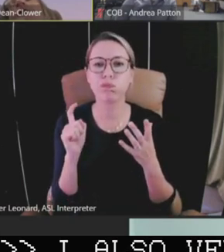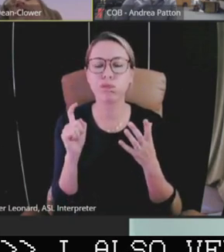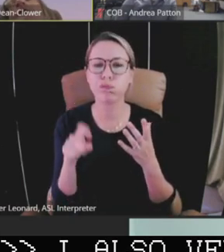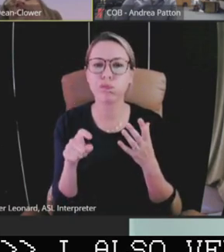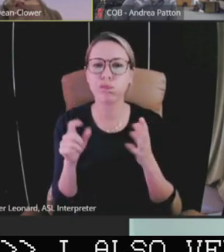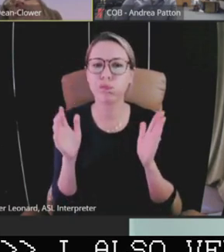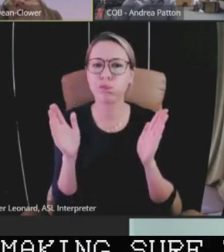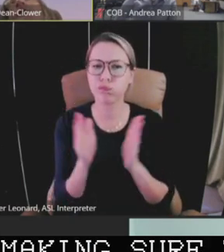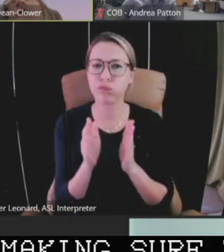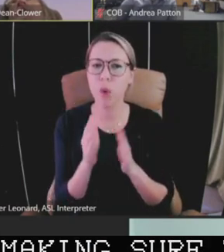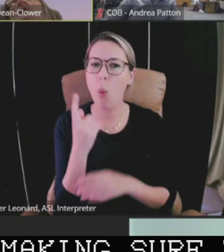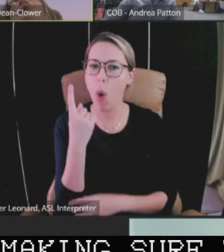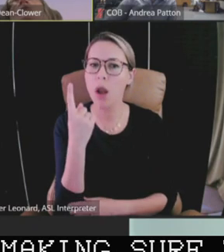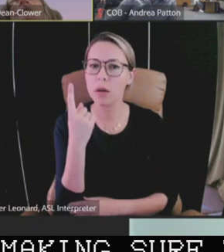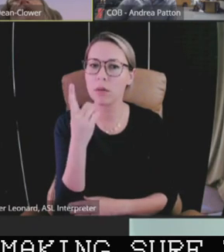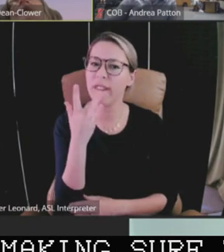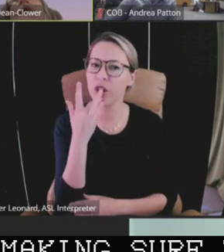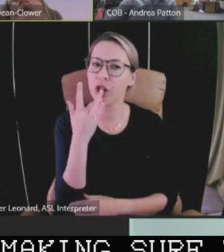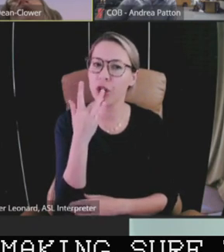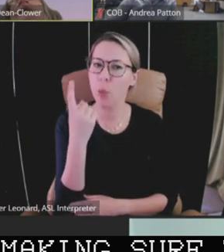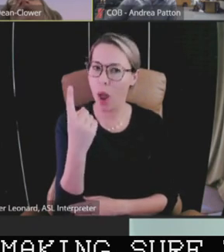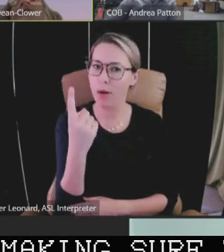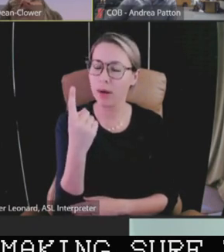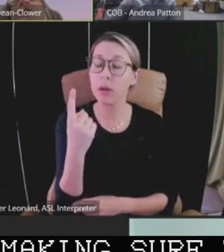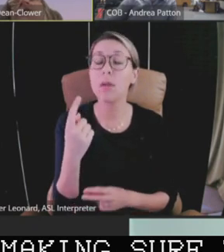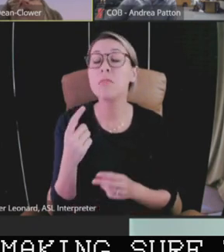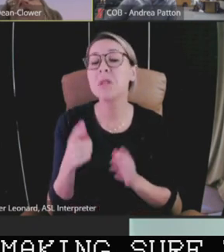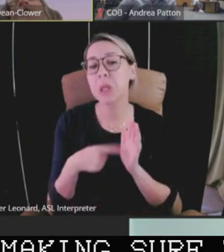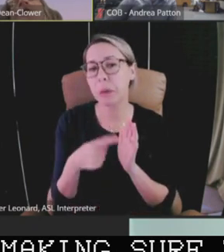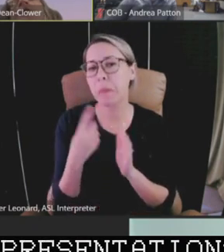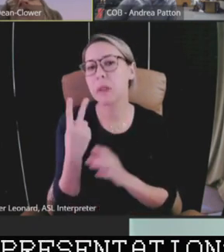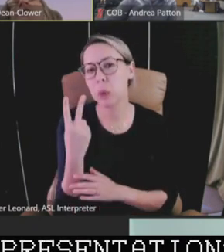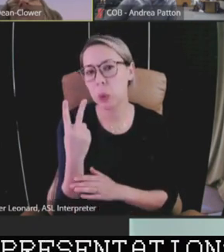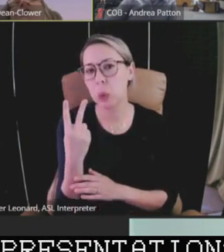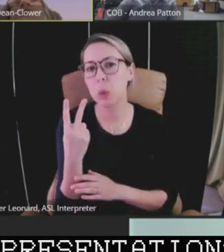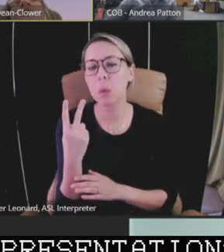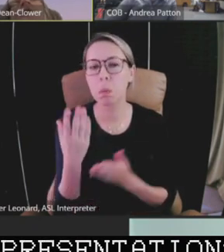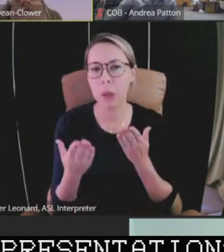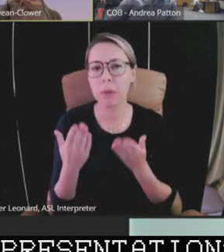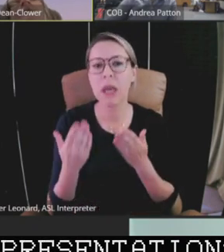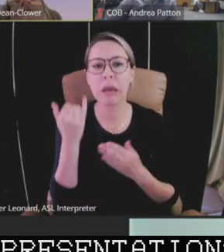one is preferable, you know, two, depending on